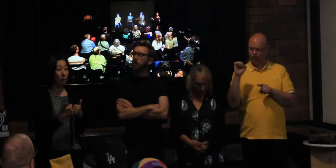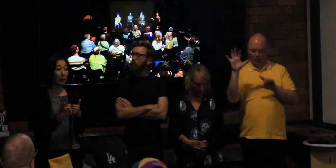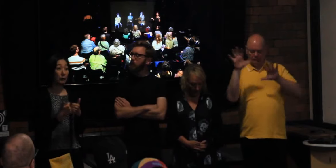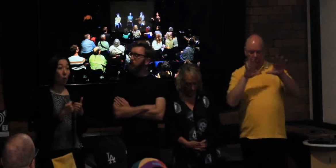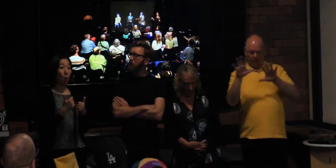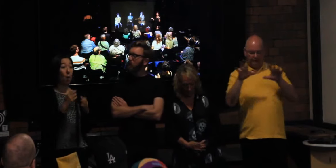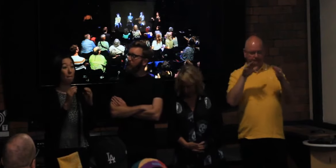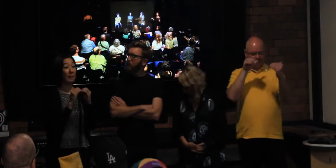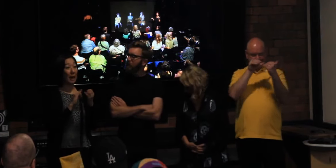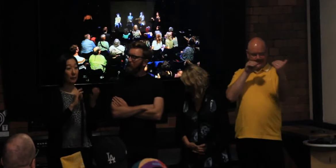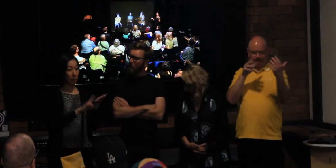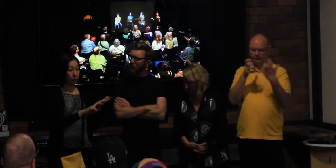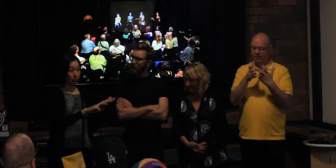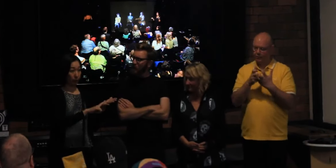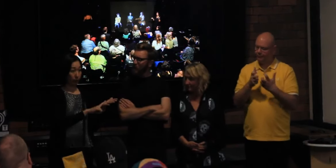Okay.